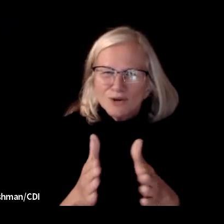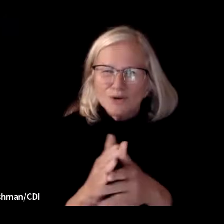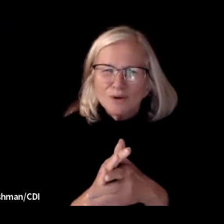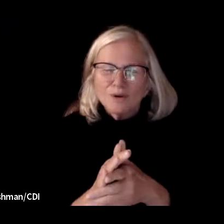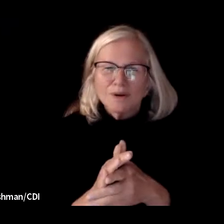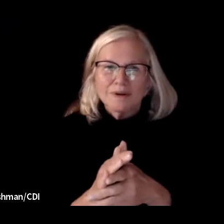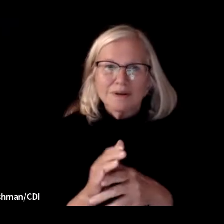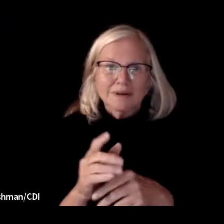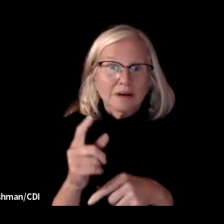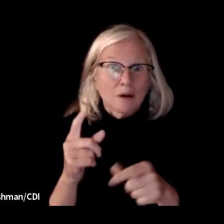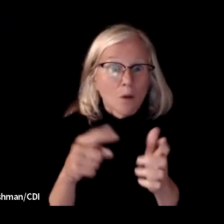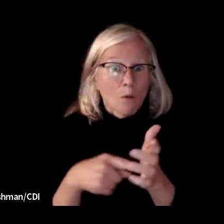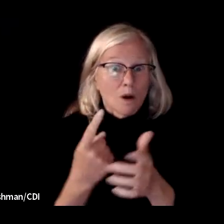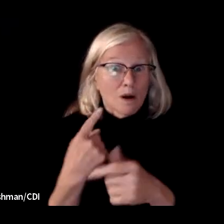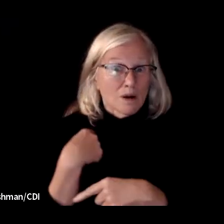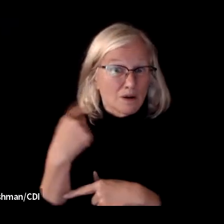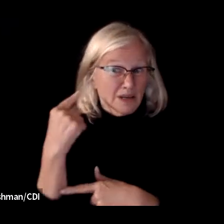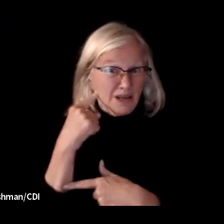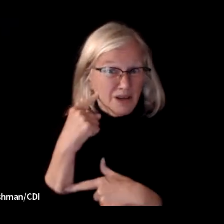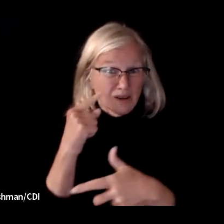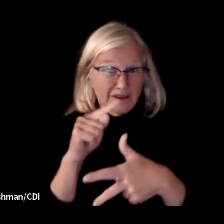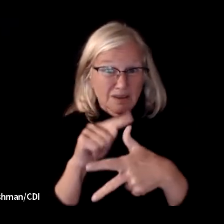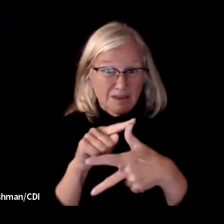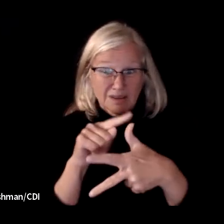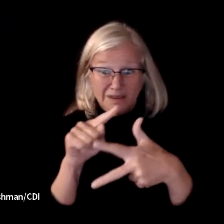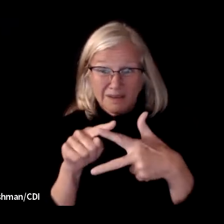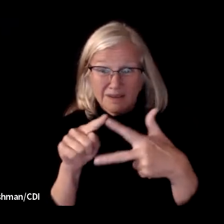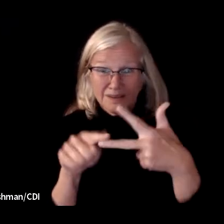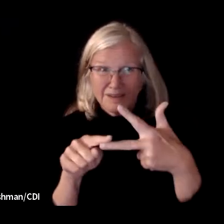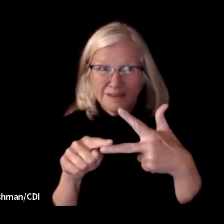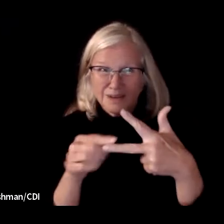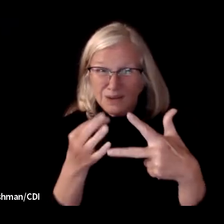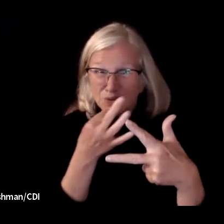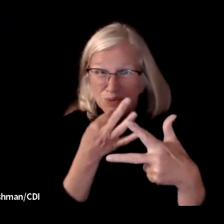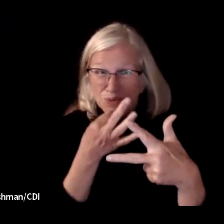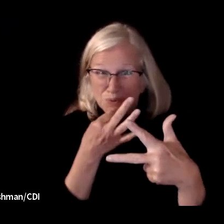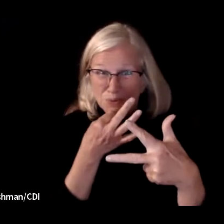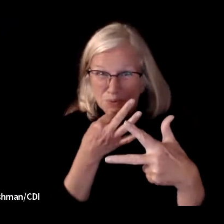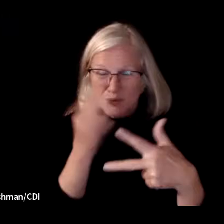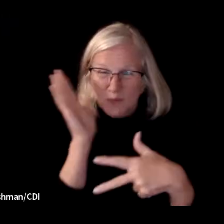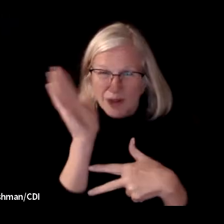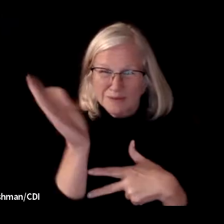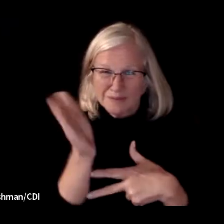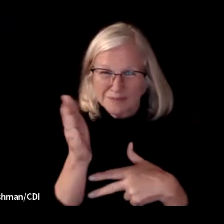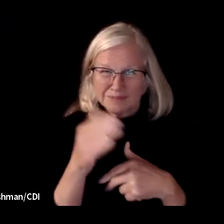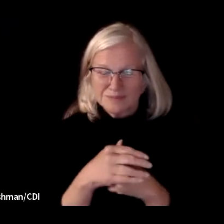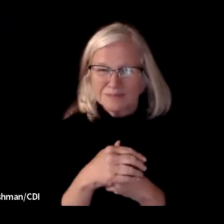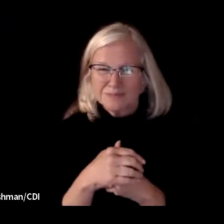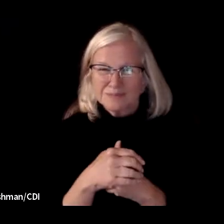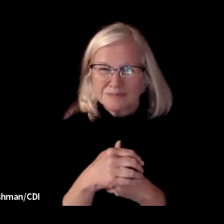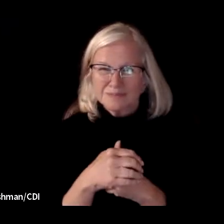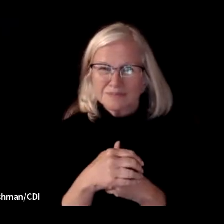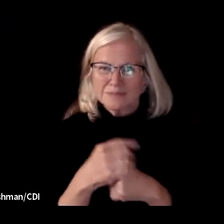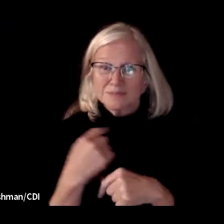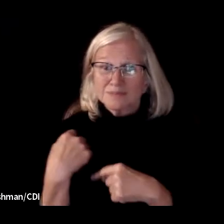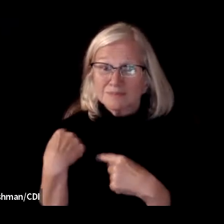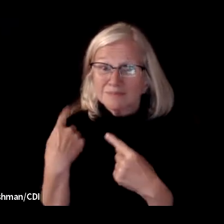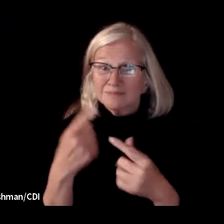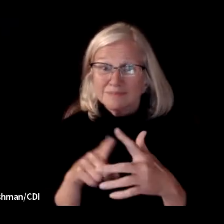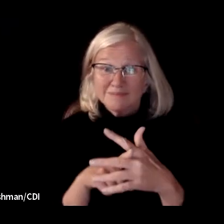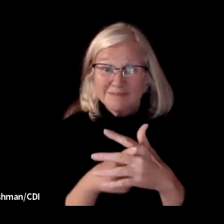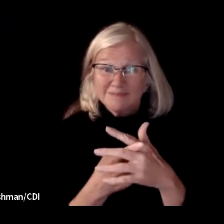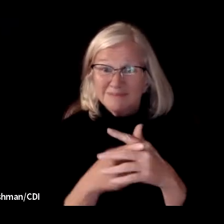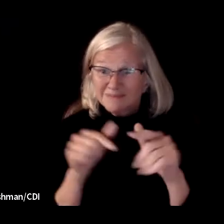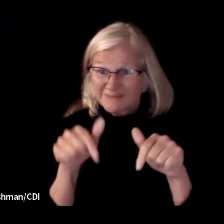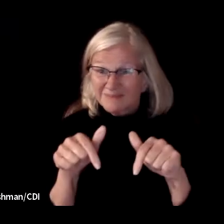what they're seeing and what they want Minnesotans to know. We've been saying since the beginning of this pandemic that it's a top priority to protect